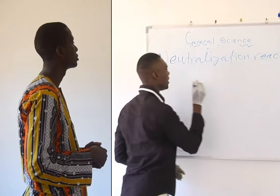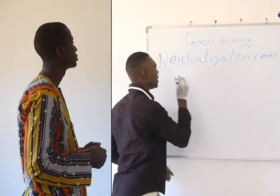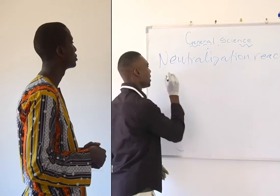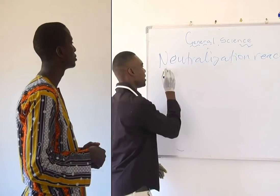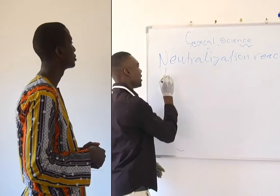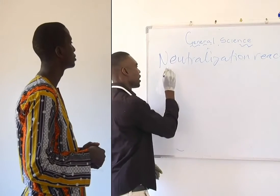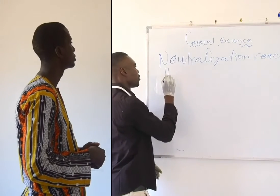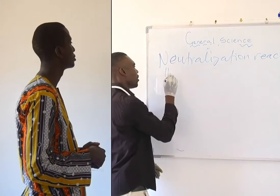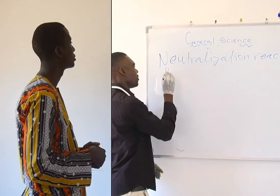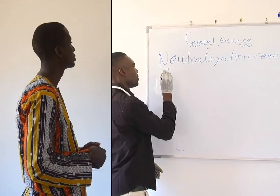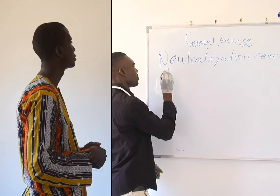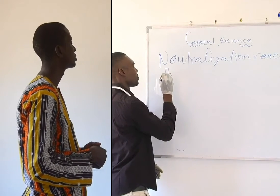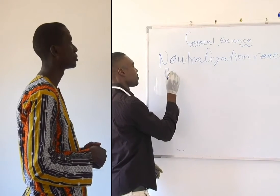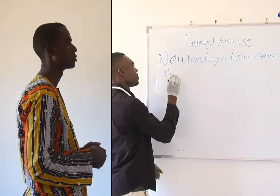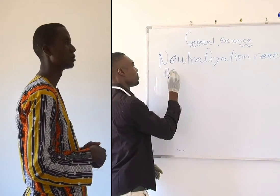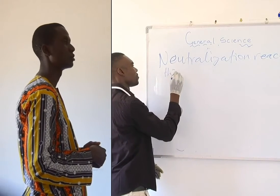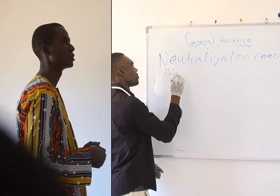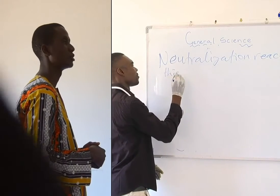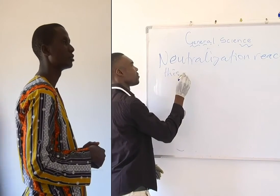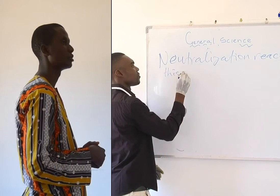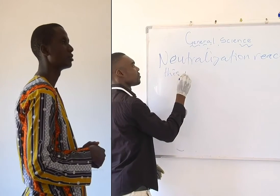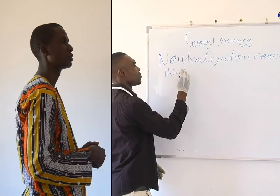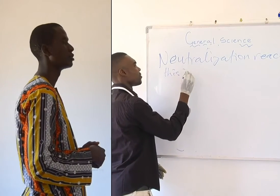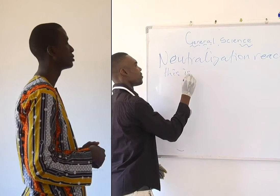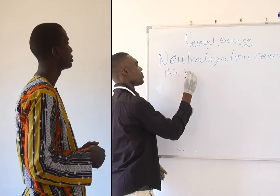We say this is the reaction